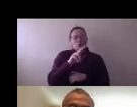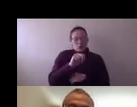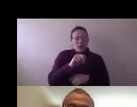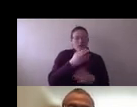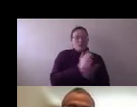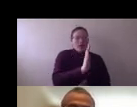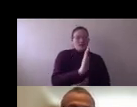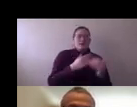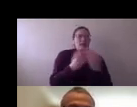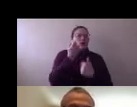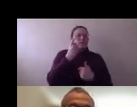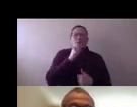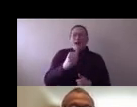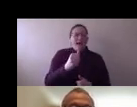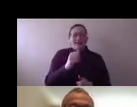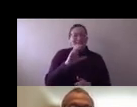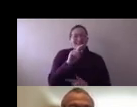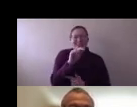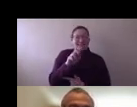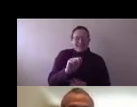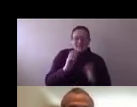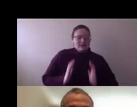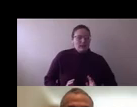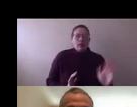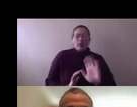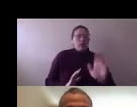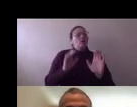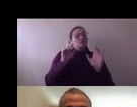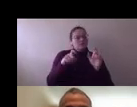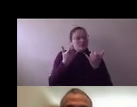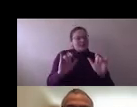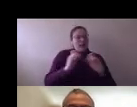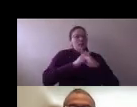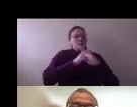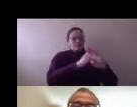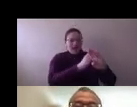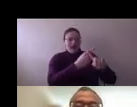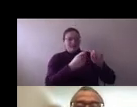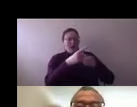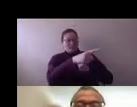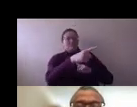you should still be protected by many of the civil rights and constitutional rights